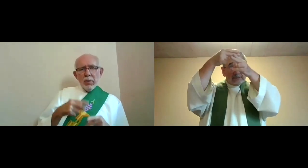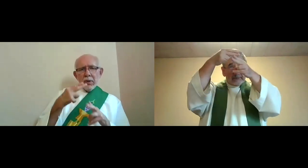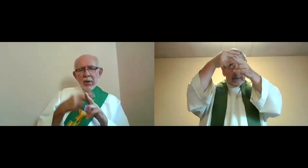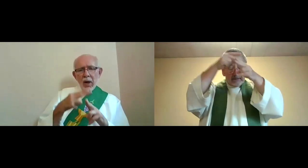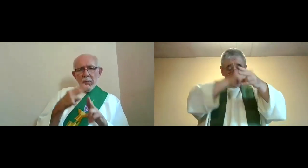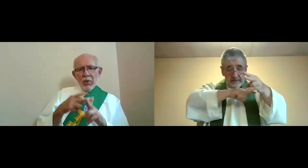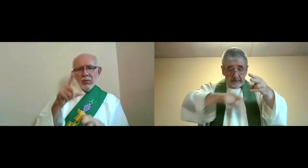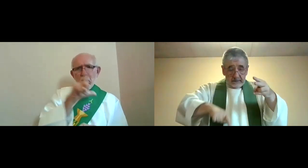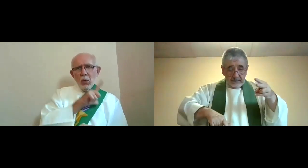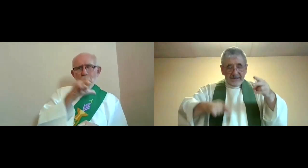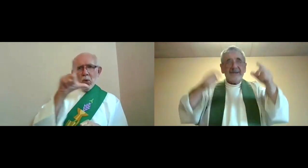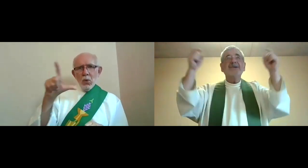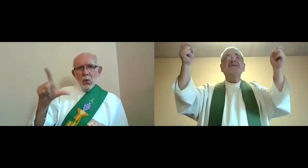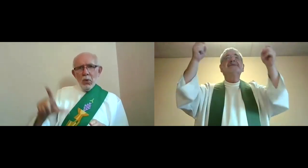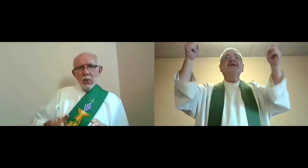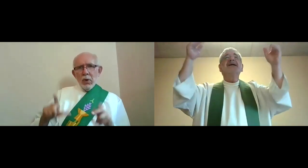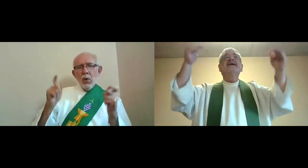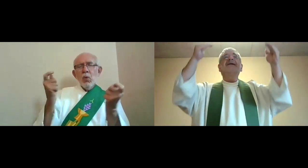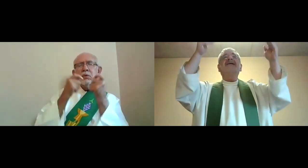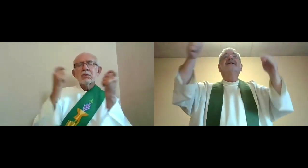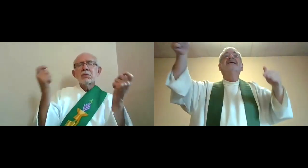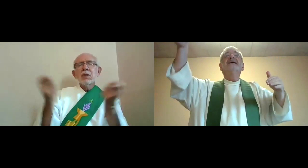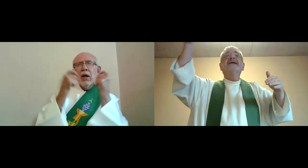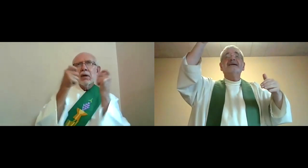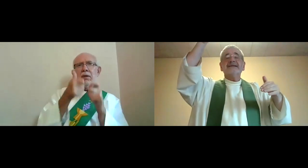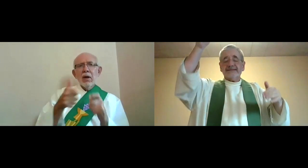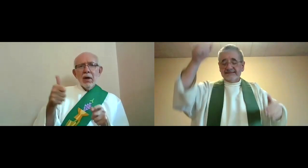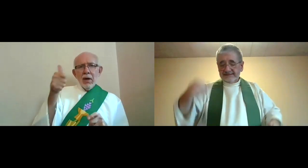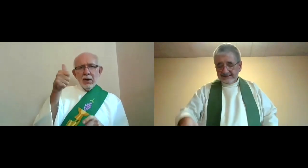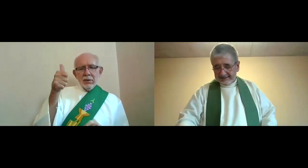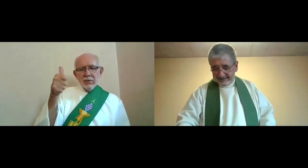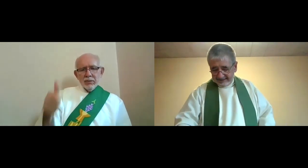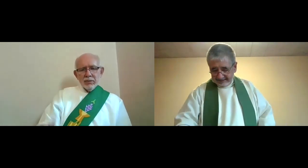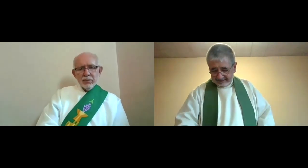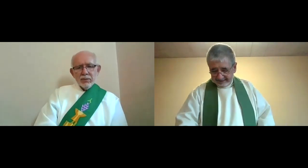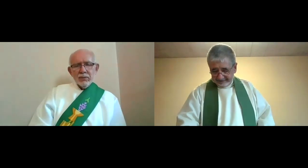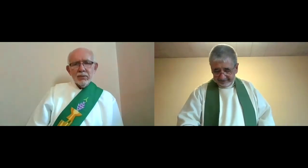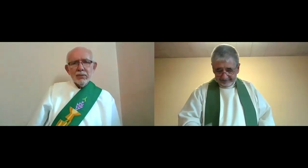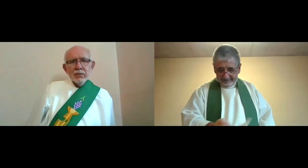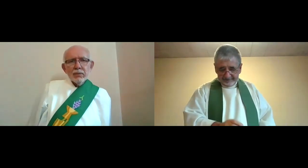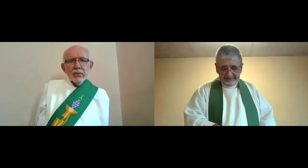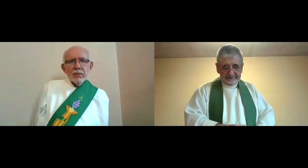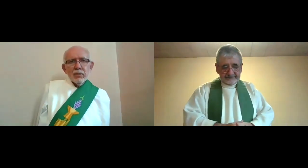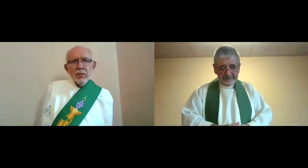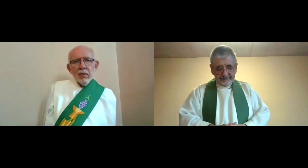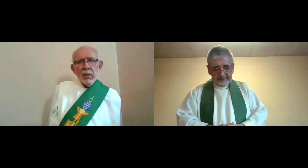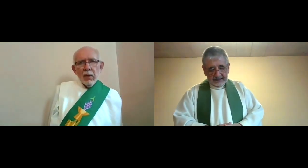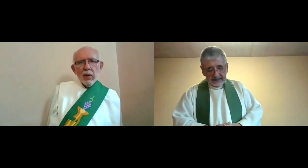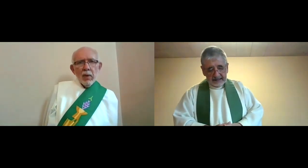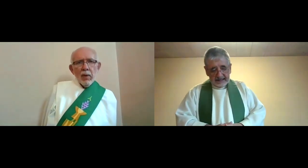Blessed is he who comes in the name of the Lord. Hosanna in the highest.